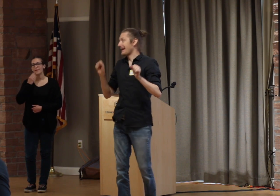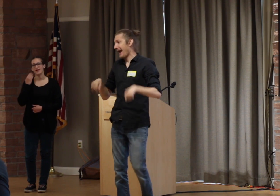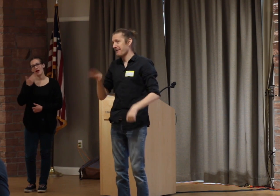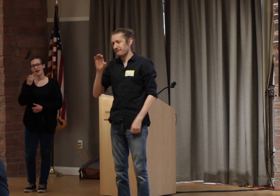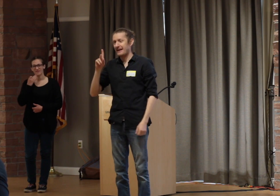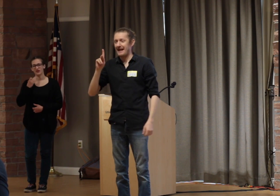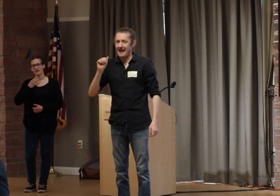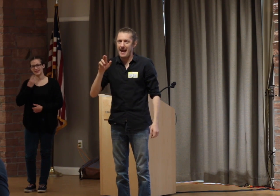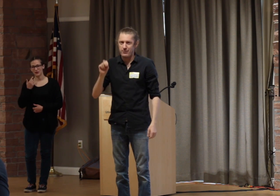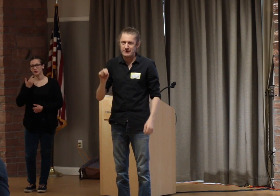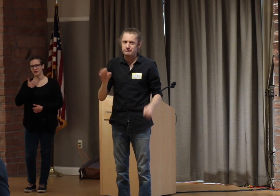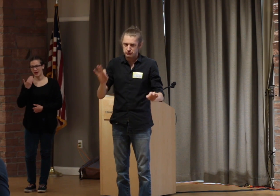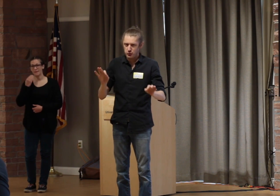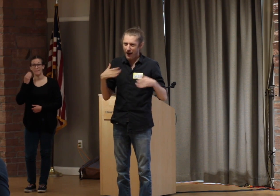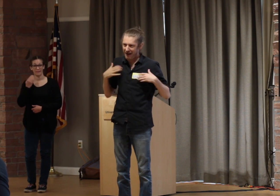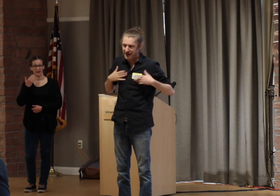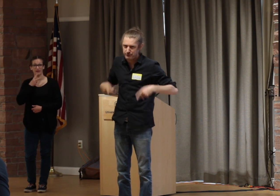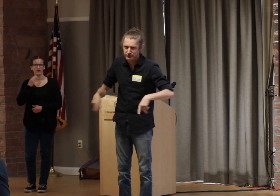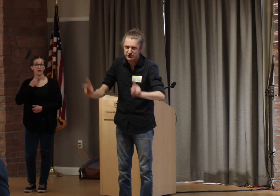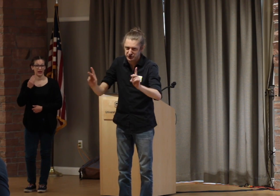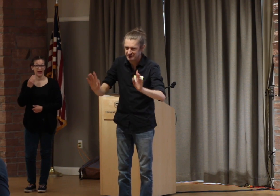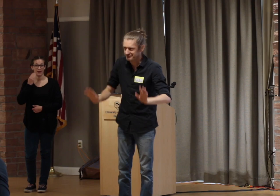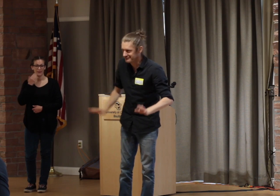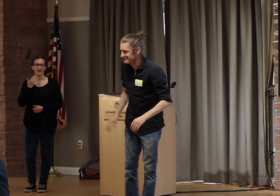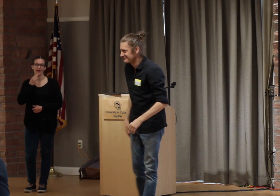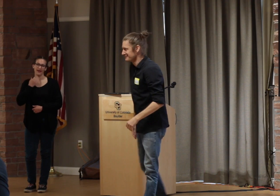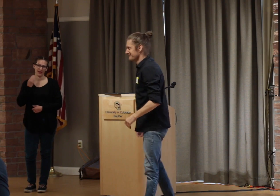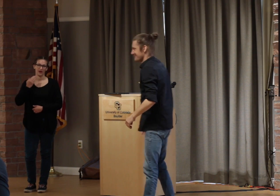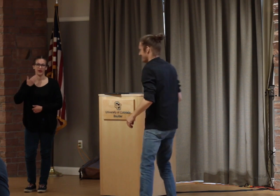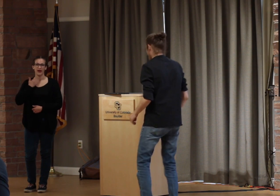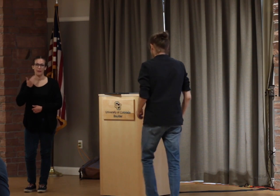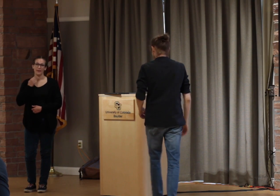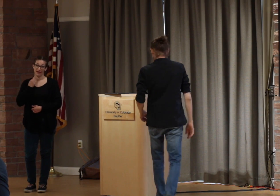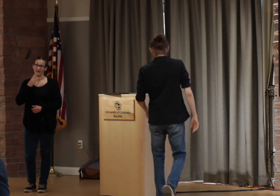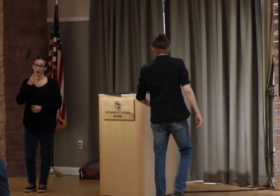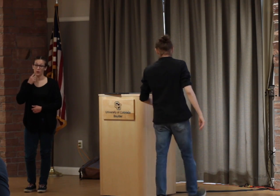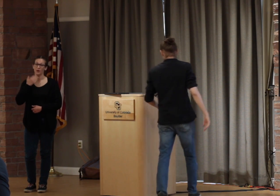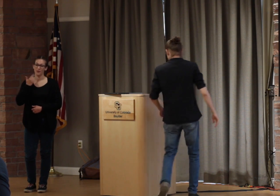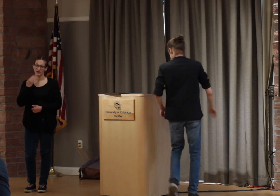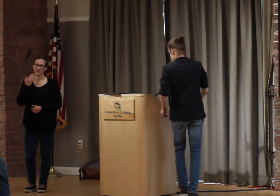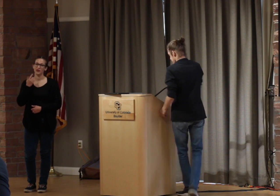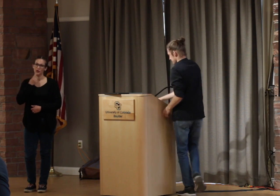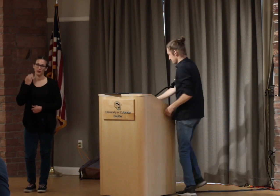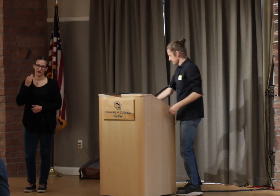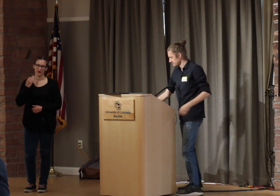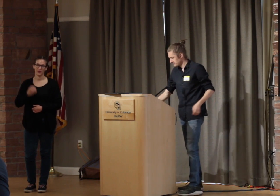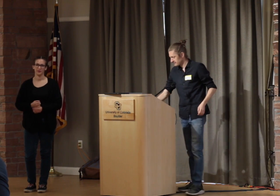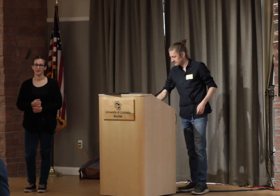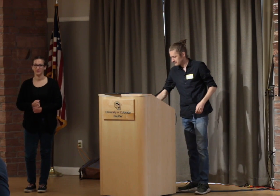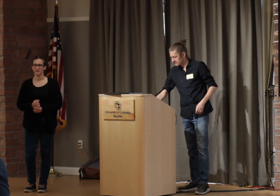Ask for the manager. Maybe not every single time, but you can be a Karen, and I'm giving you permission to do